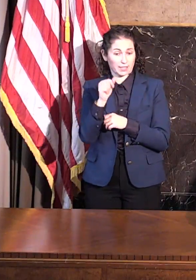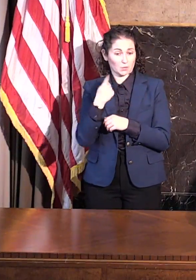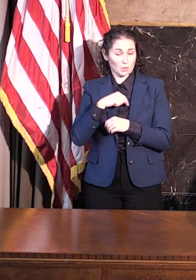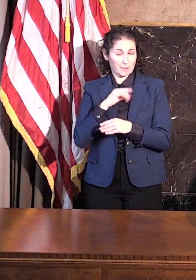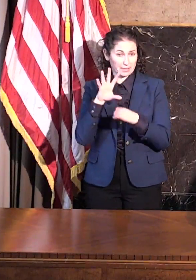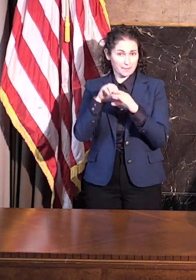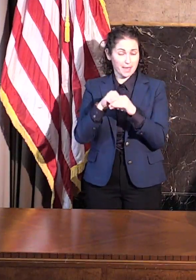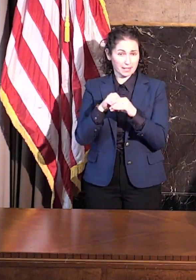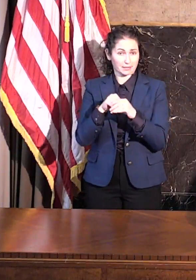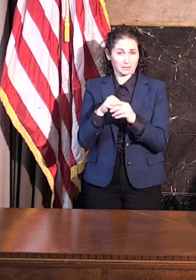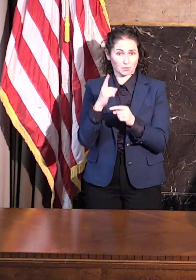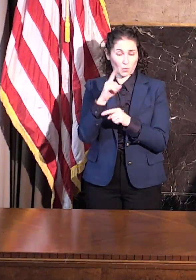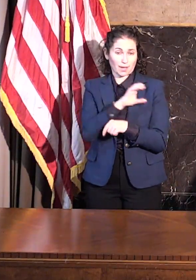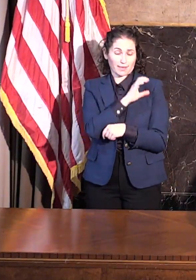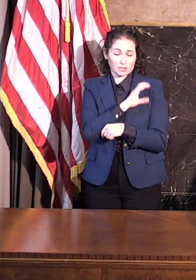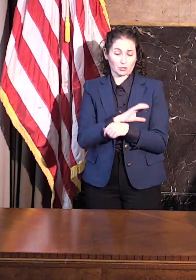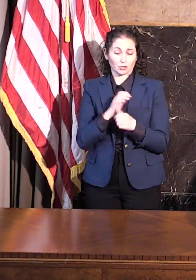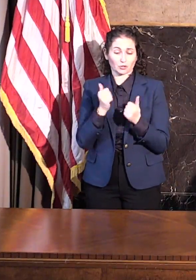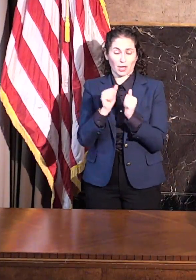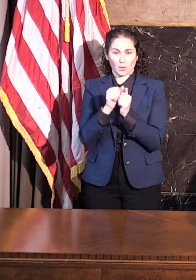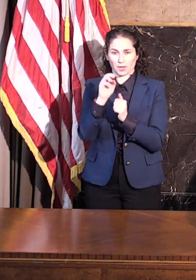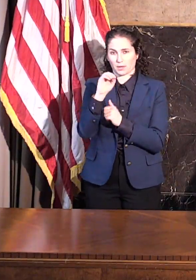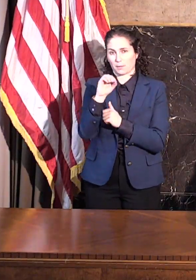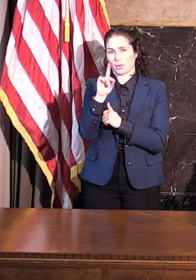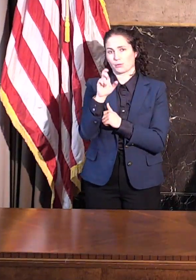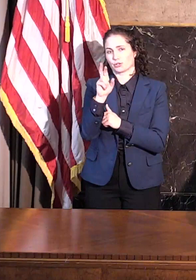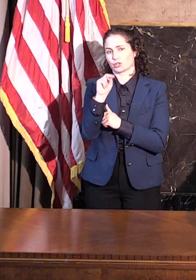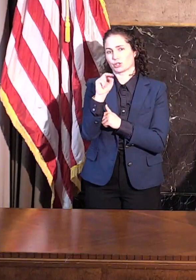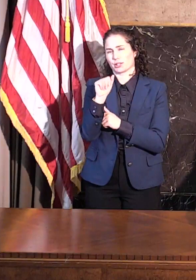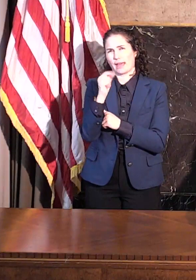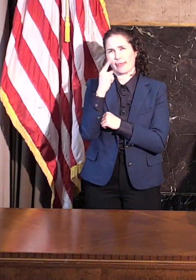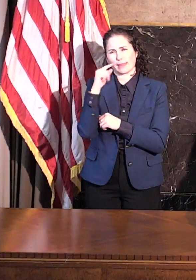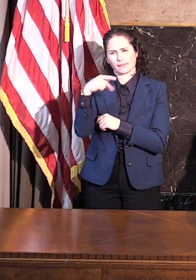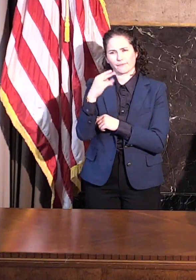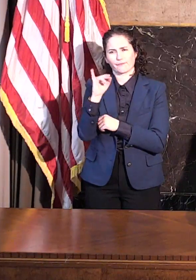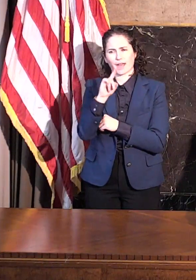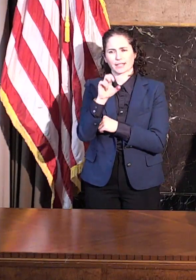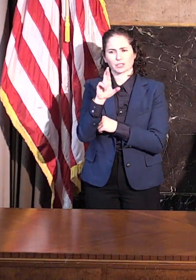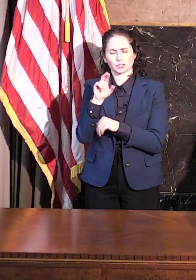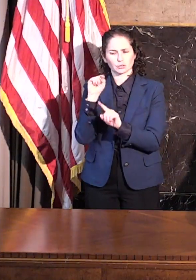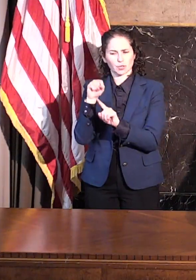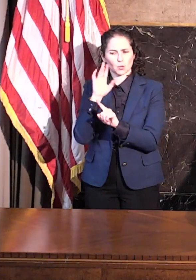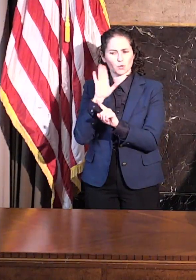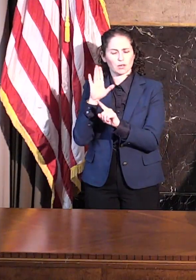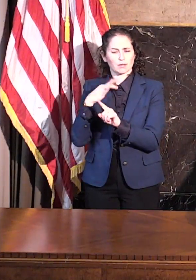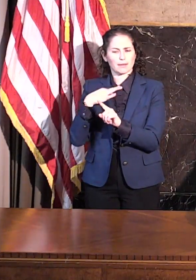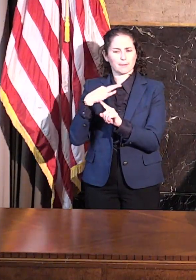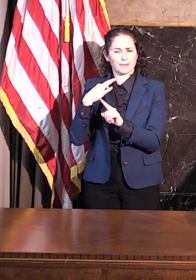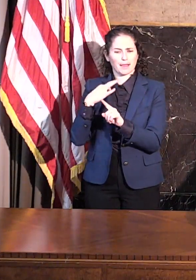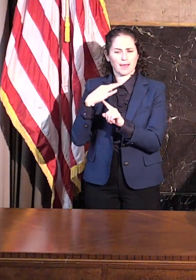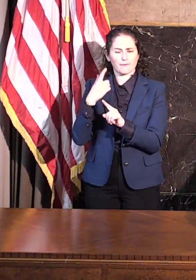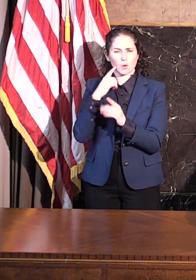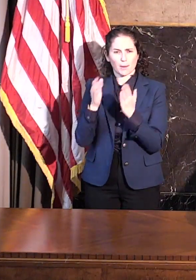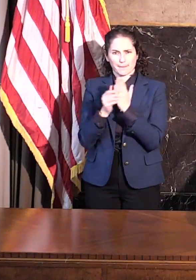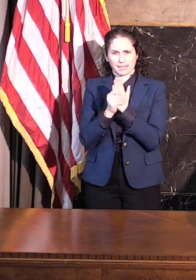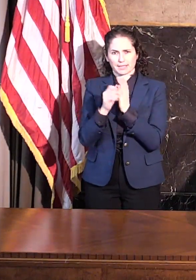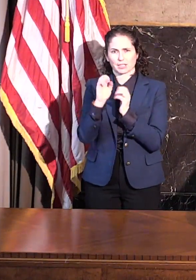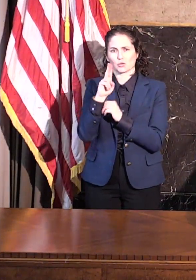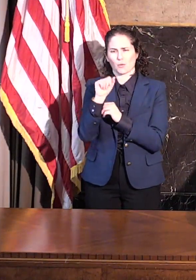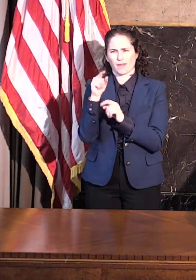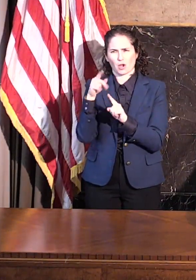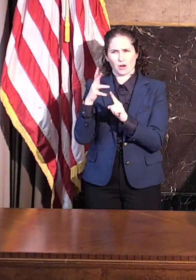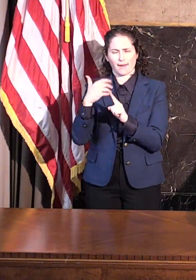ago, and little pieces of normalcy are coming back. What do you kind of expect at the rate the state is going, the next pieces of normalcy Louisianians